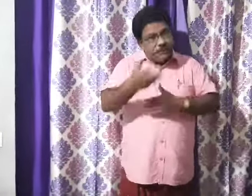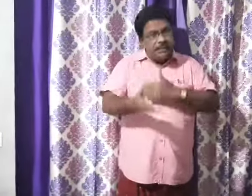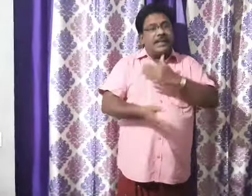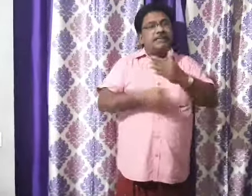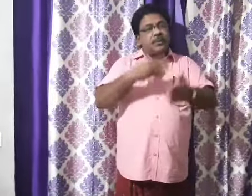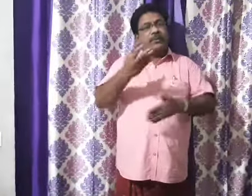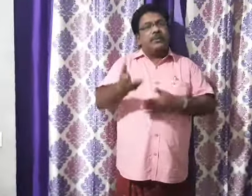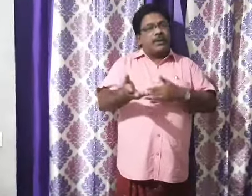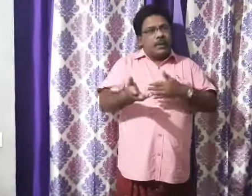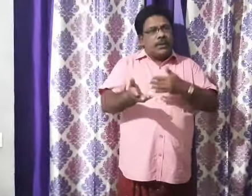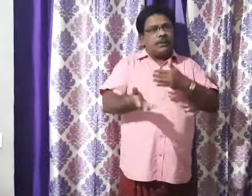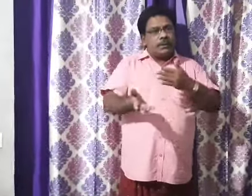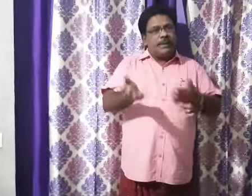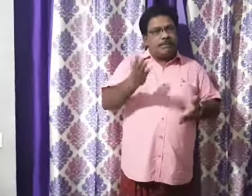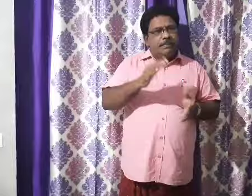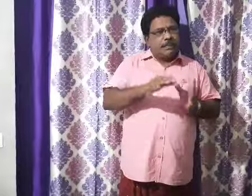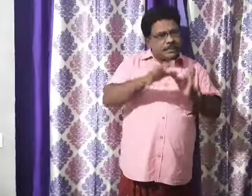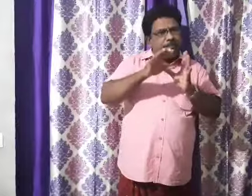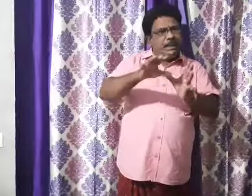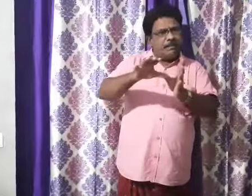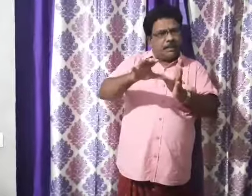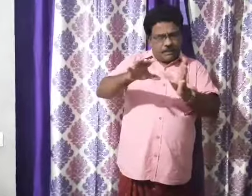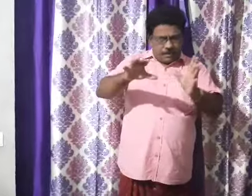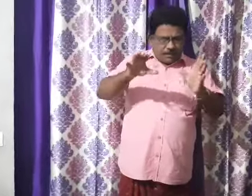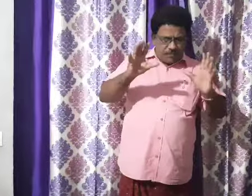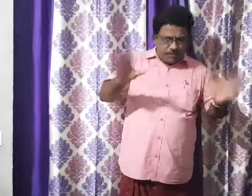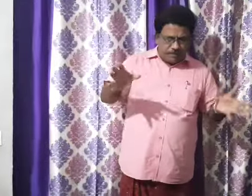we remove 2-3 some people from